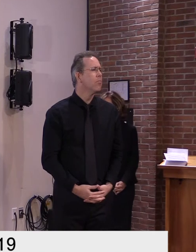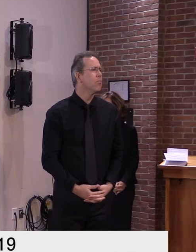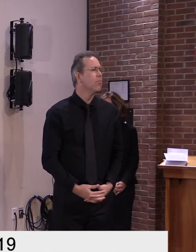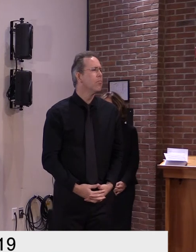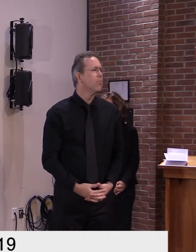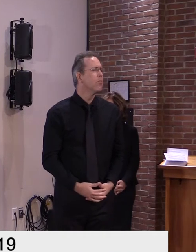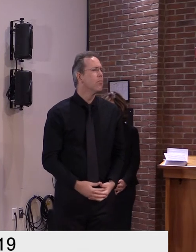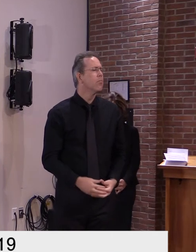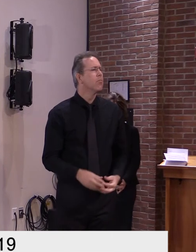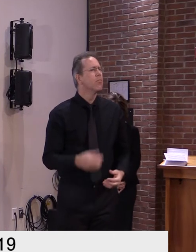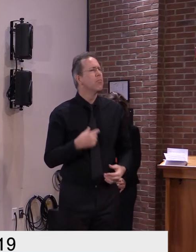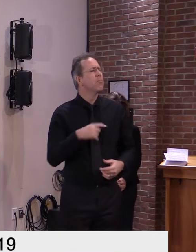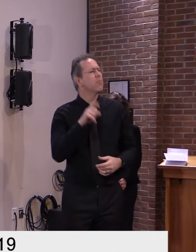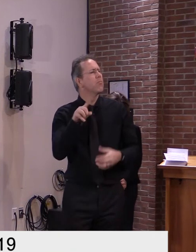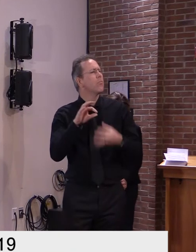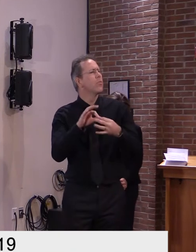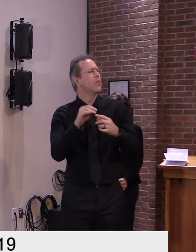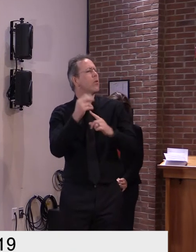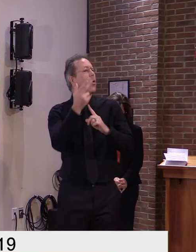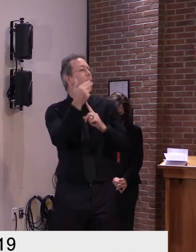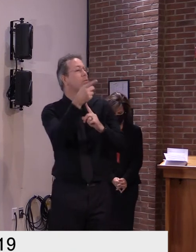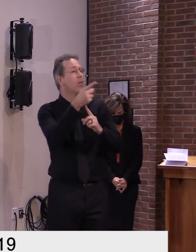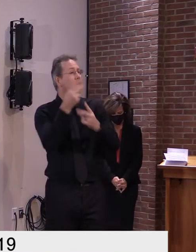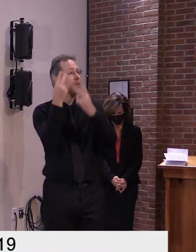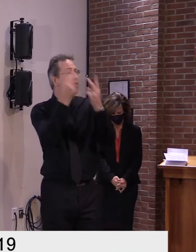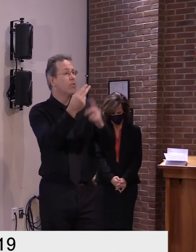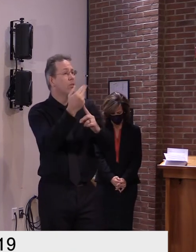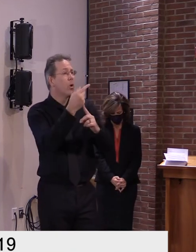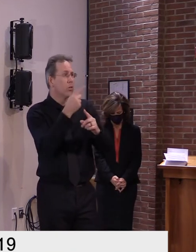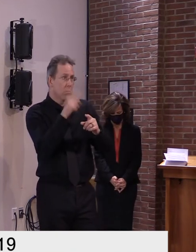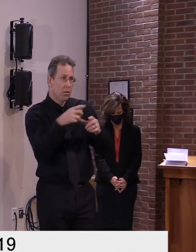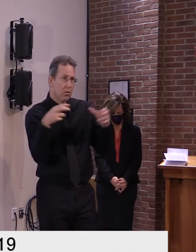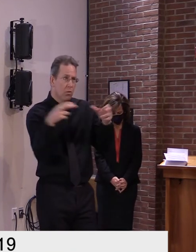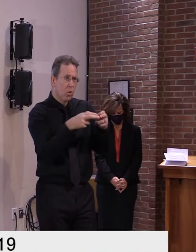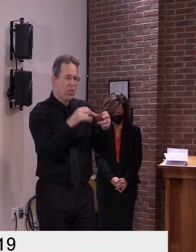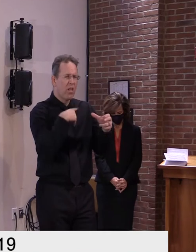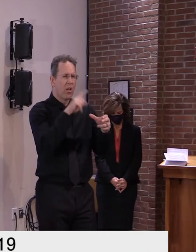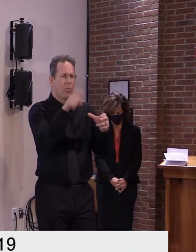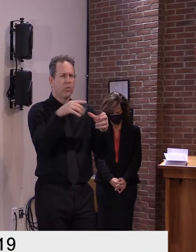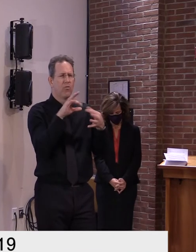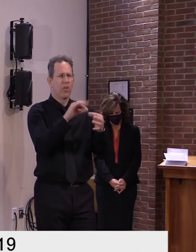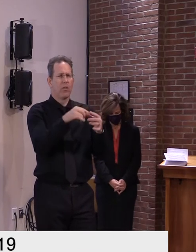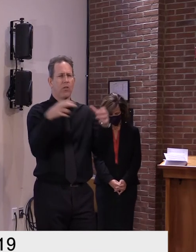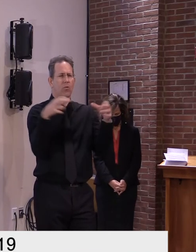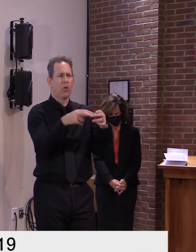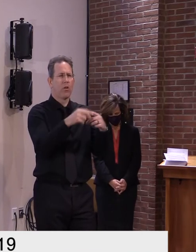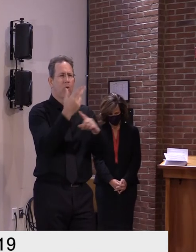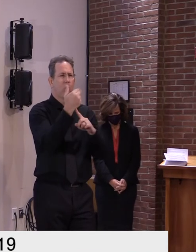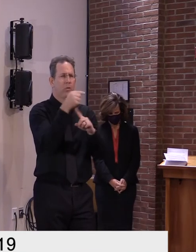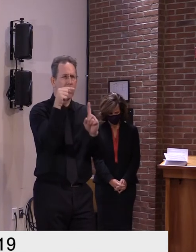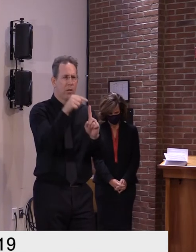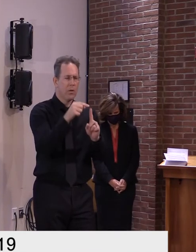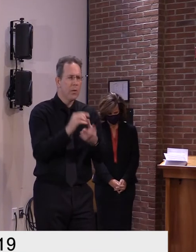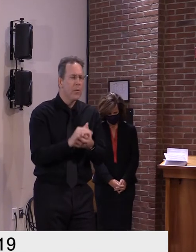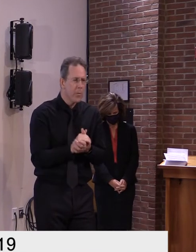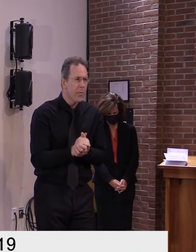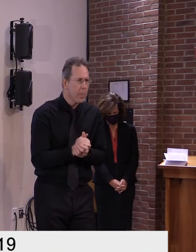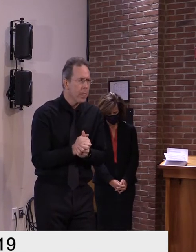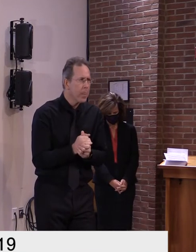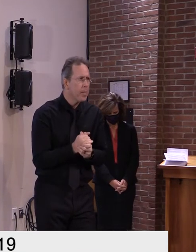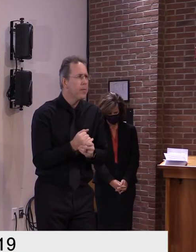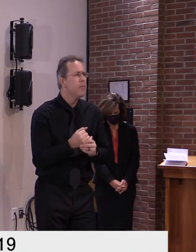have seen the advent of a vaccine. They're wondering if this is going to enable the governor